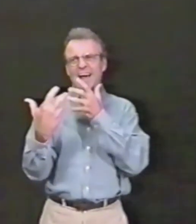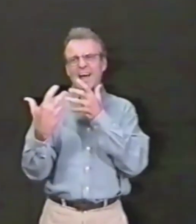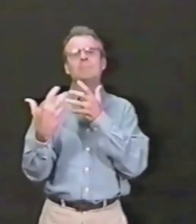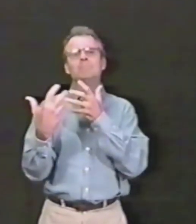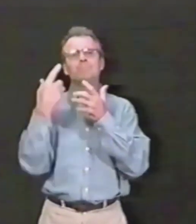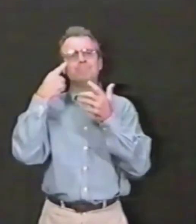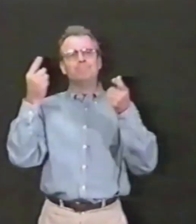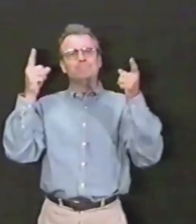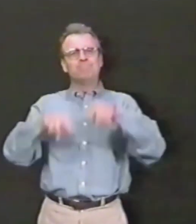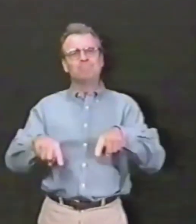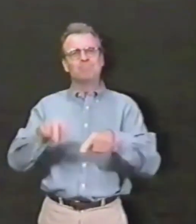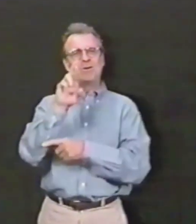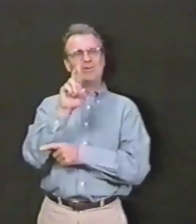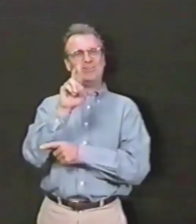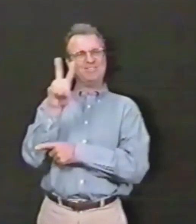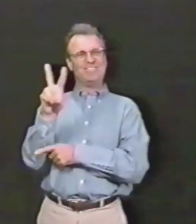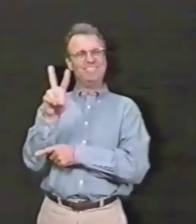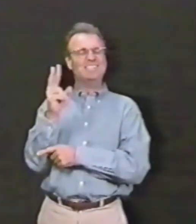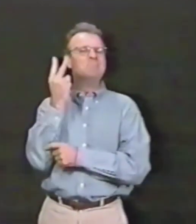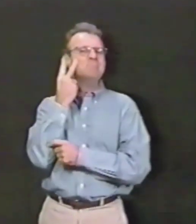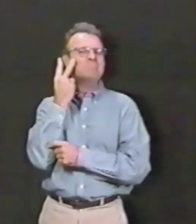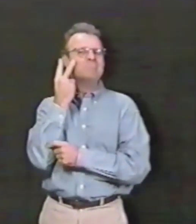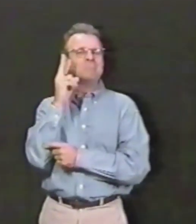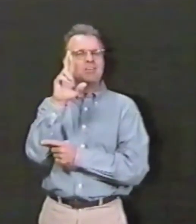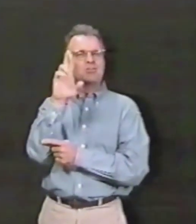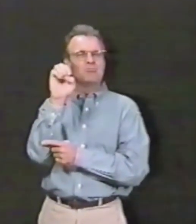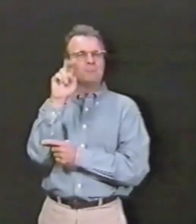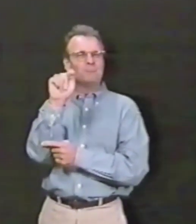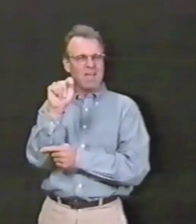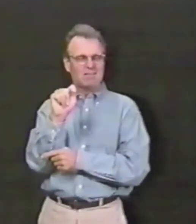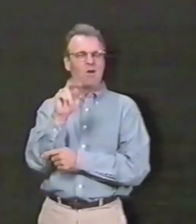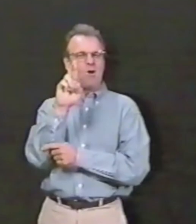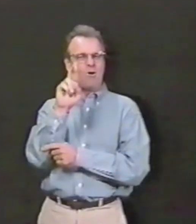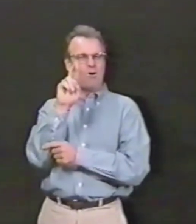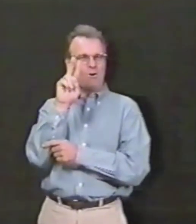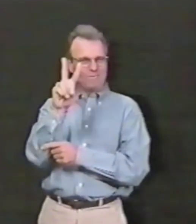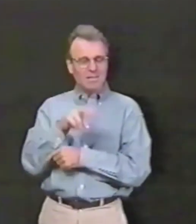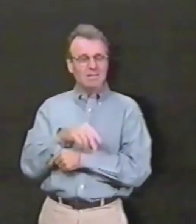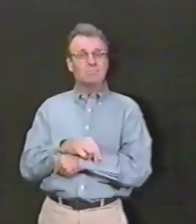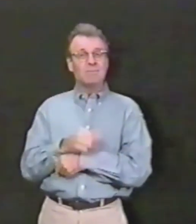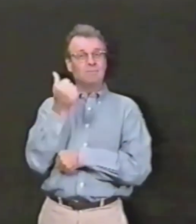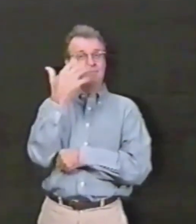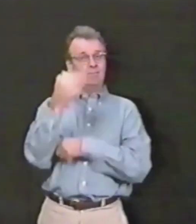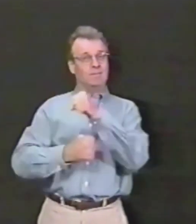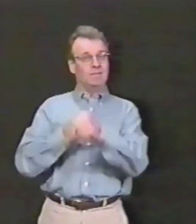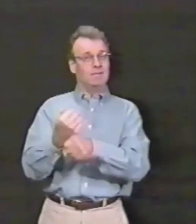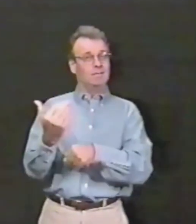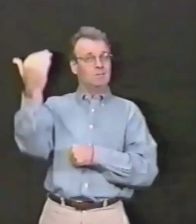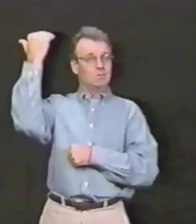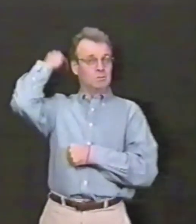We could not agree on which to do, so we compromised on getting an RV.